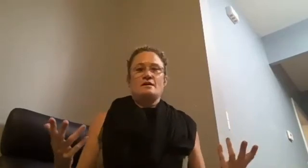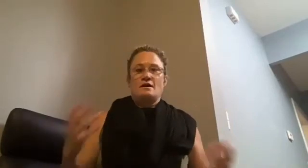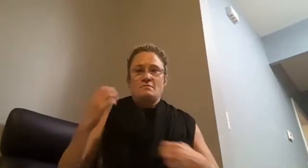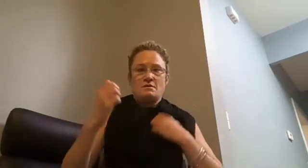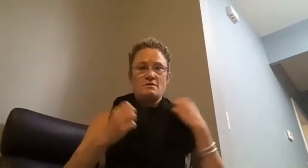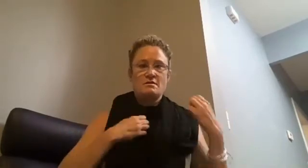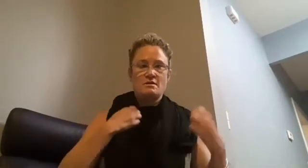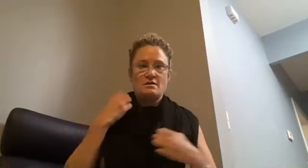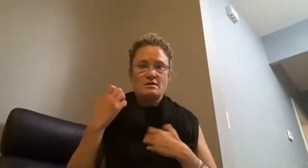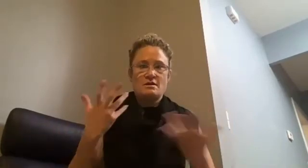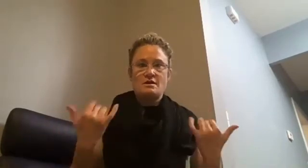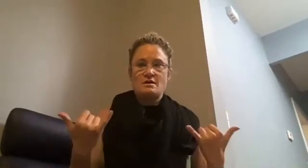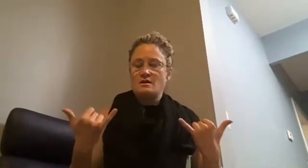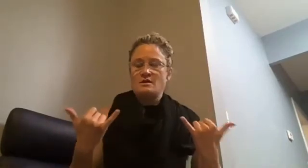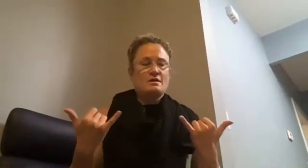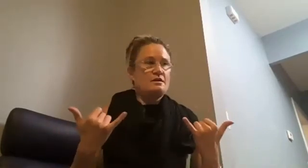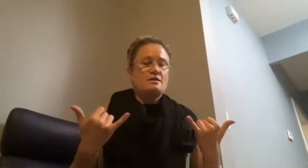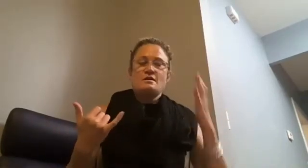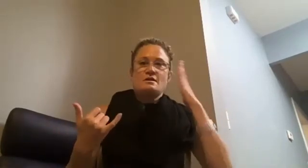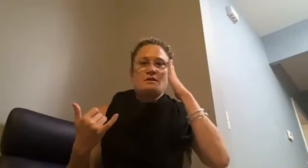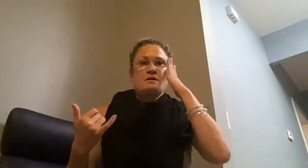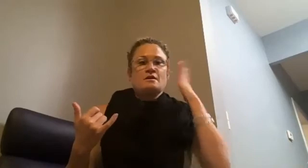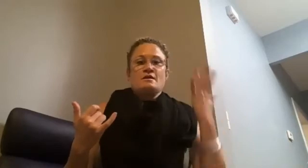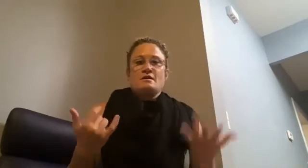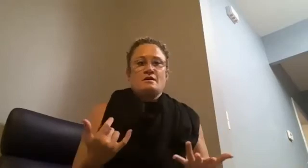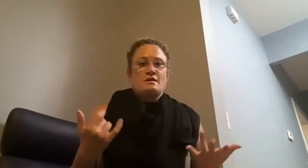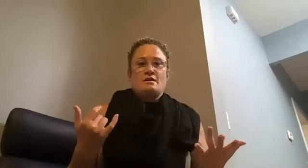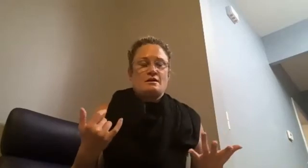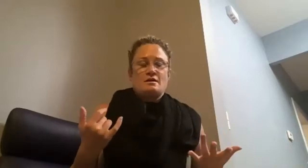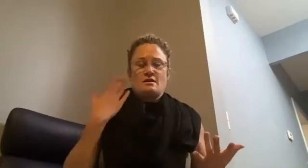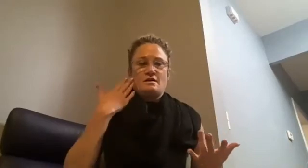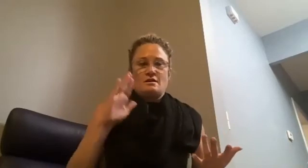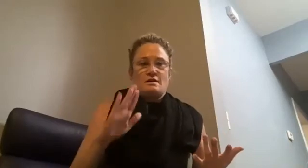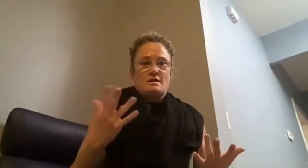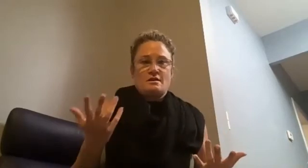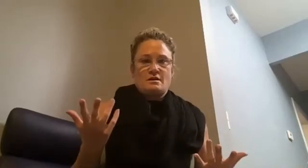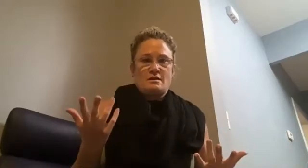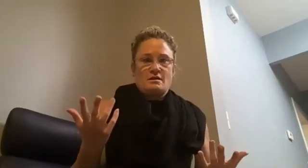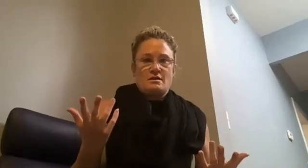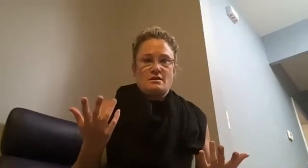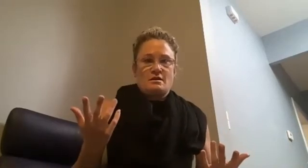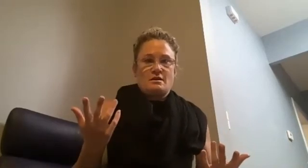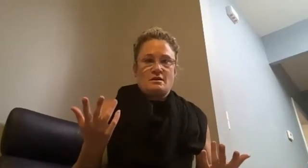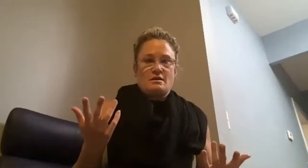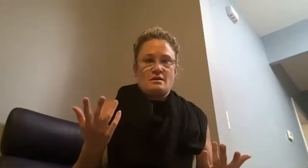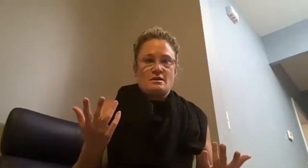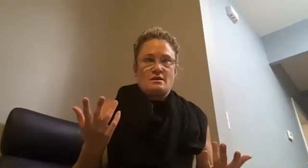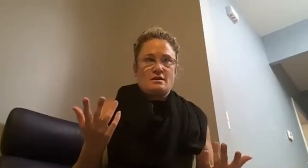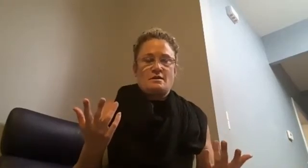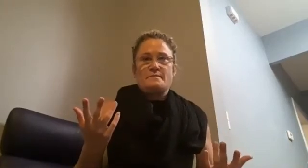devastated. And I didn't know at that time that I was capable of that level of like emotional